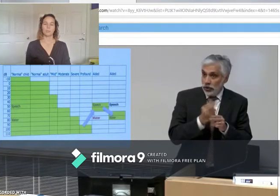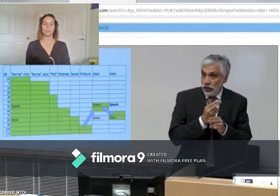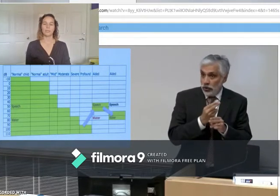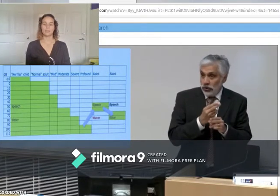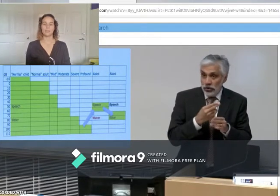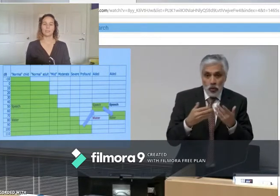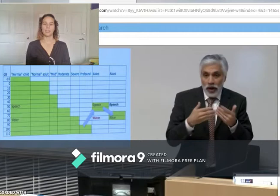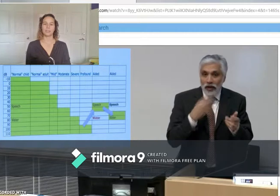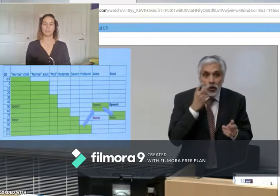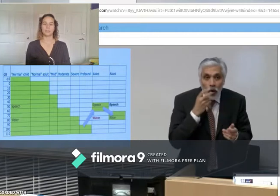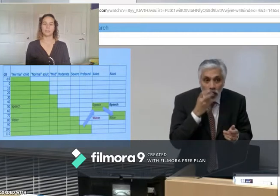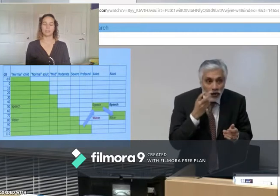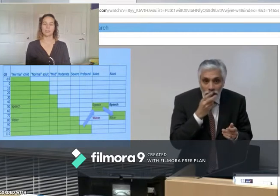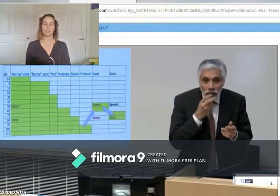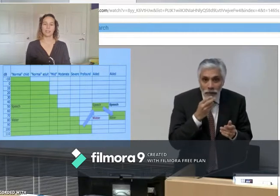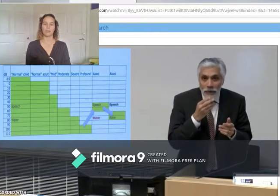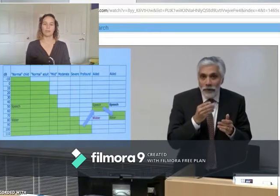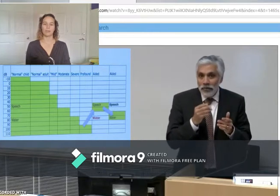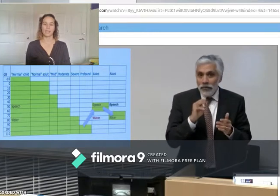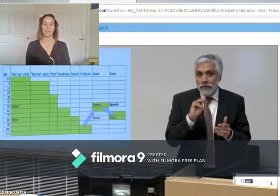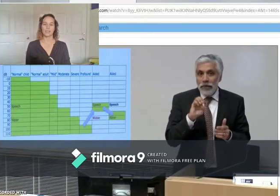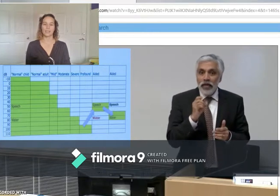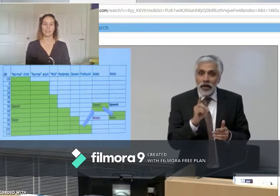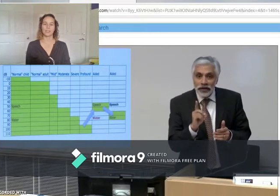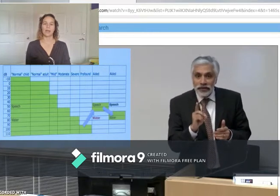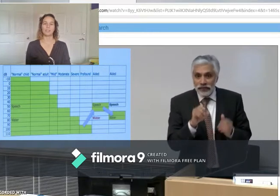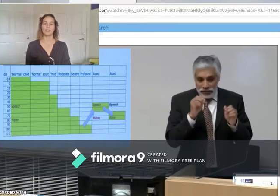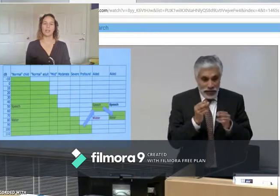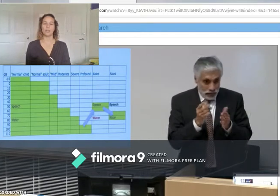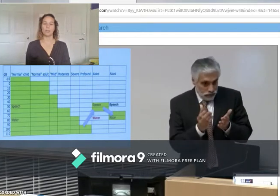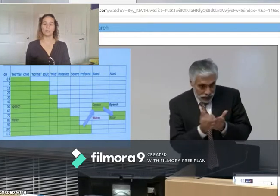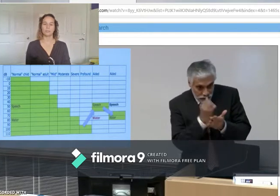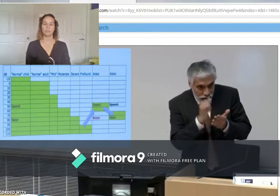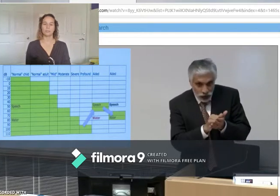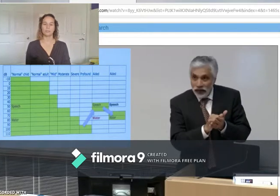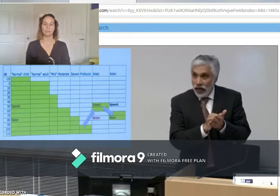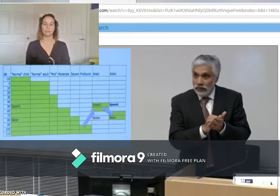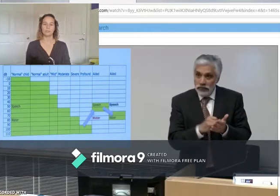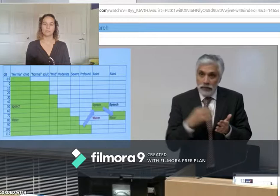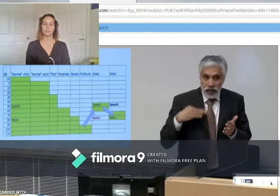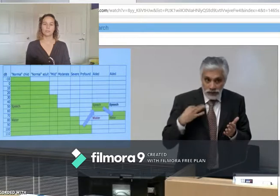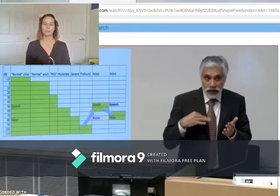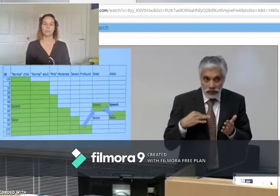A person who becomes deaf later in life already has an established L1.